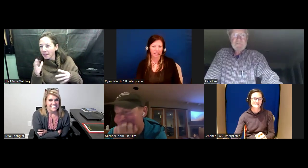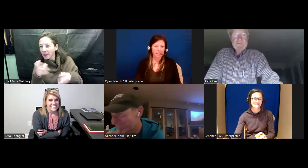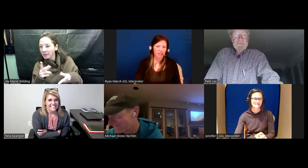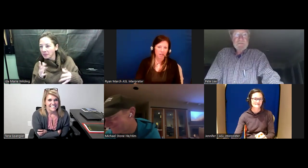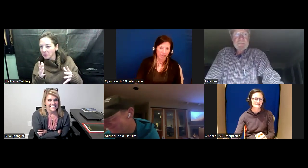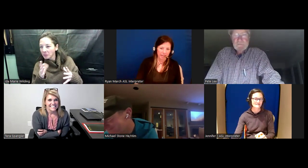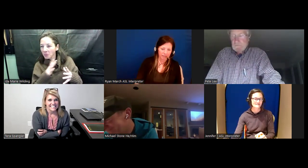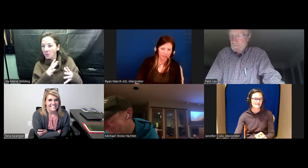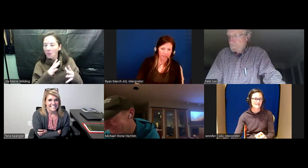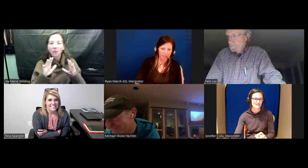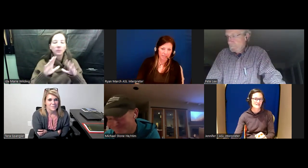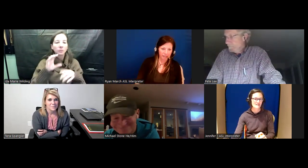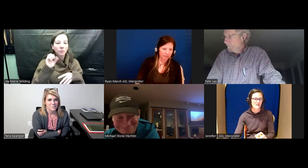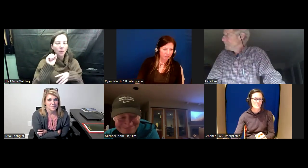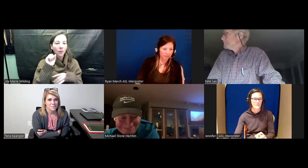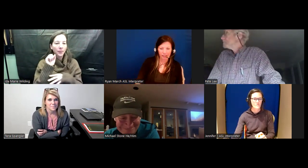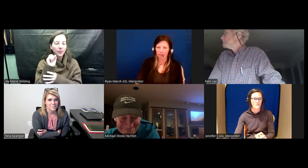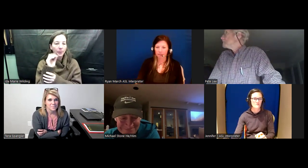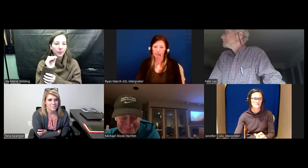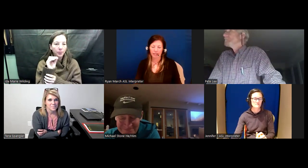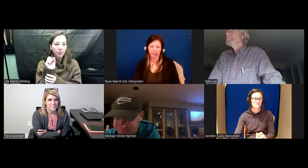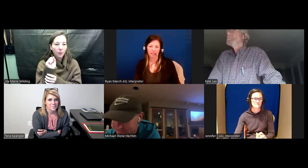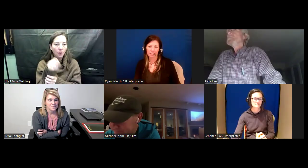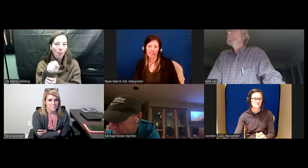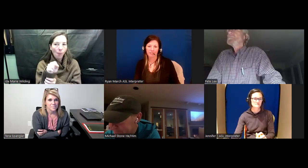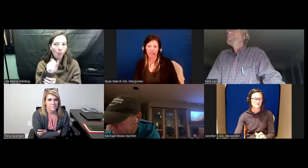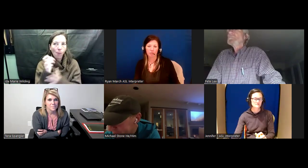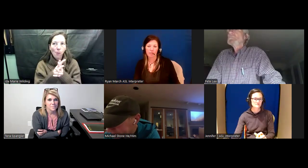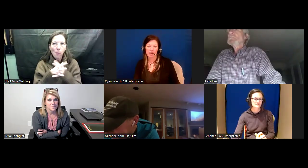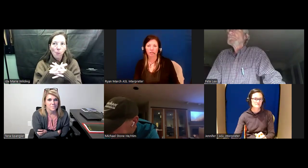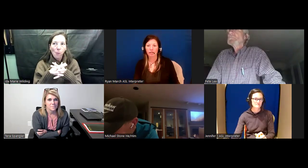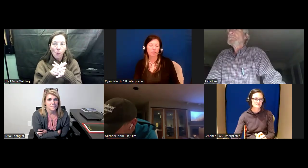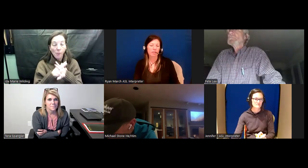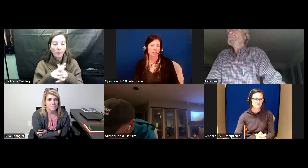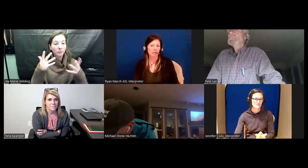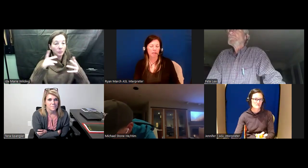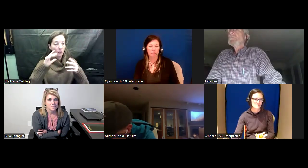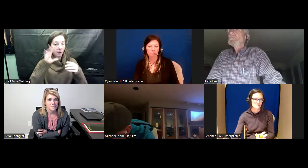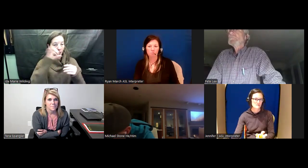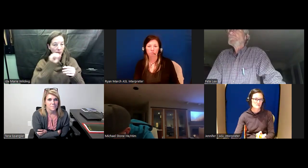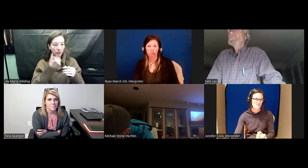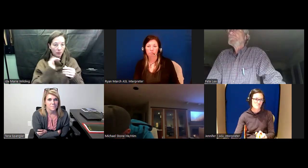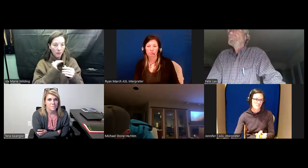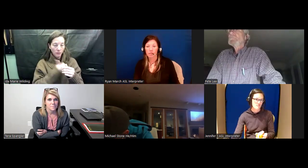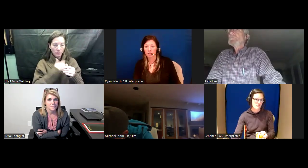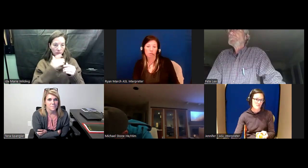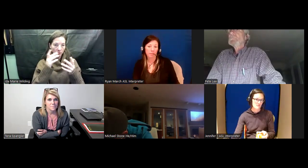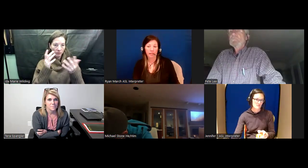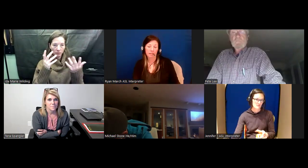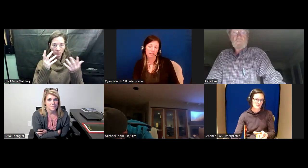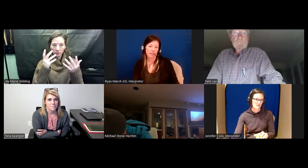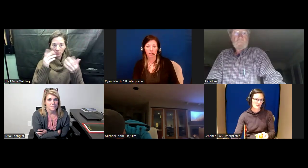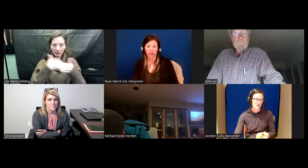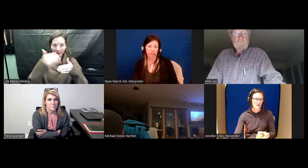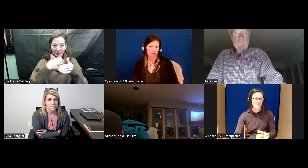bet. Okay, let's see. It doesn't look like I'll keep an eye out, see if he comes back. Okay, so yes. Yeah, so I'm